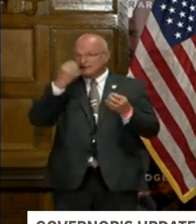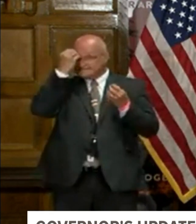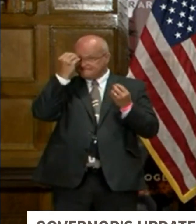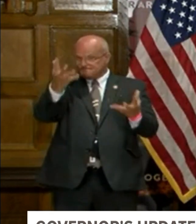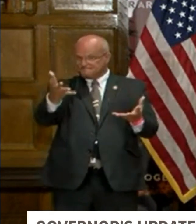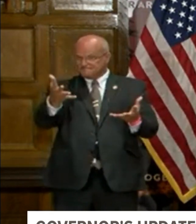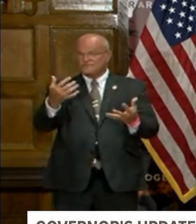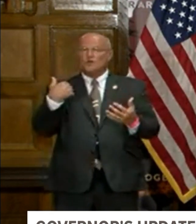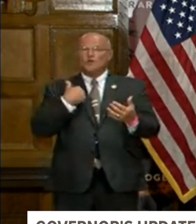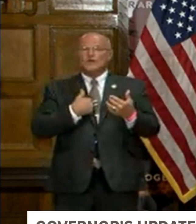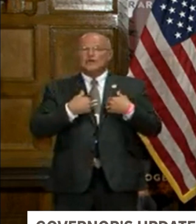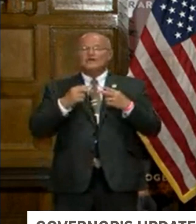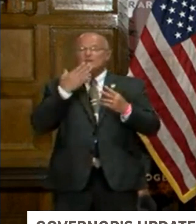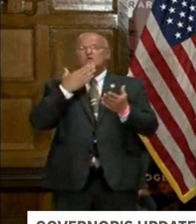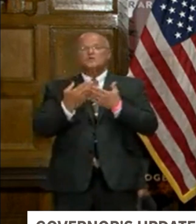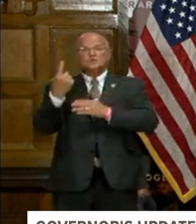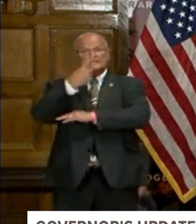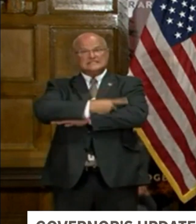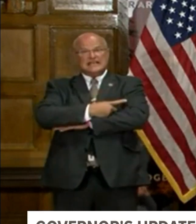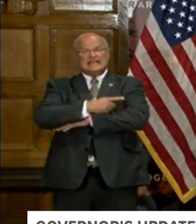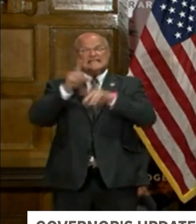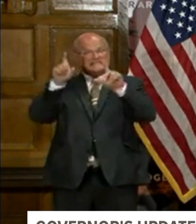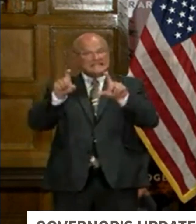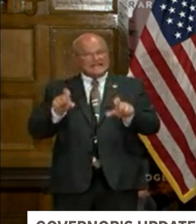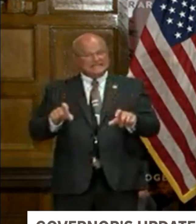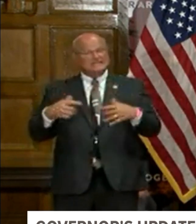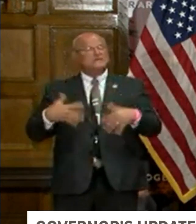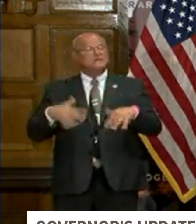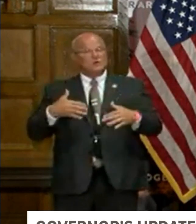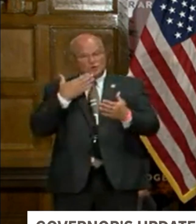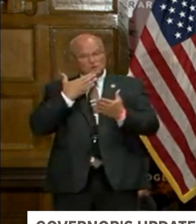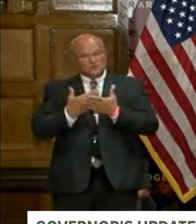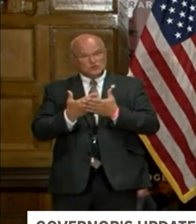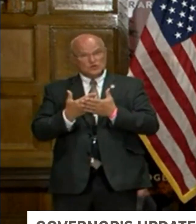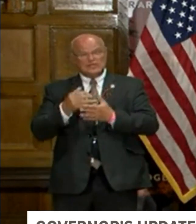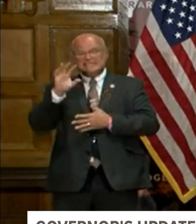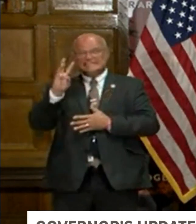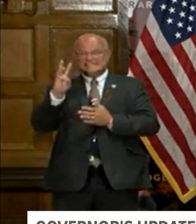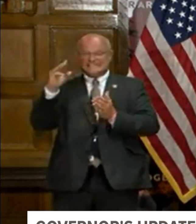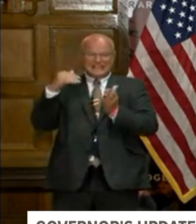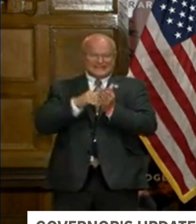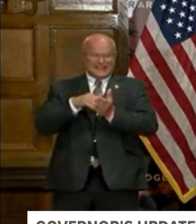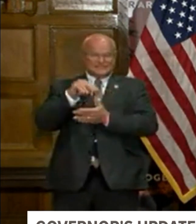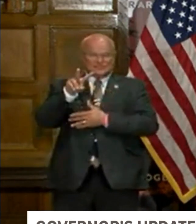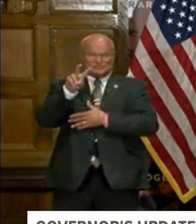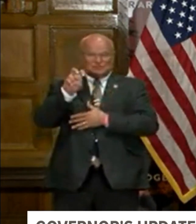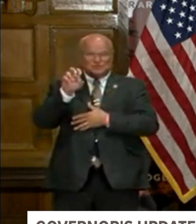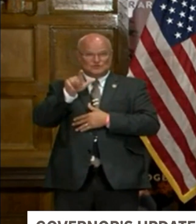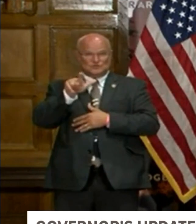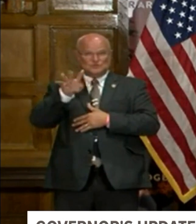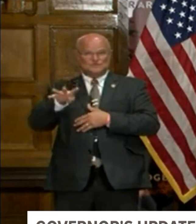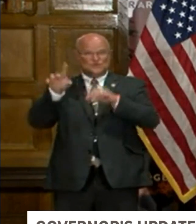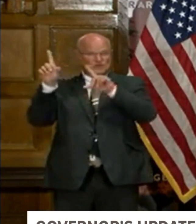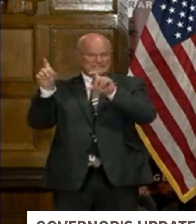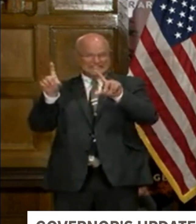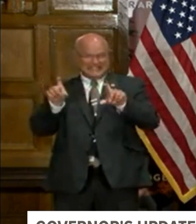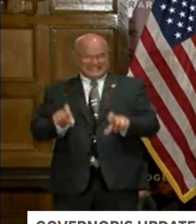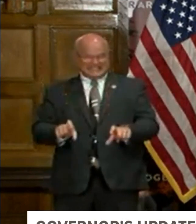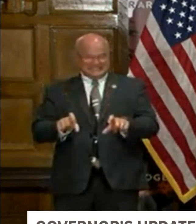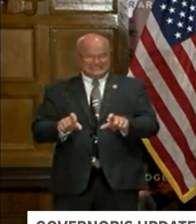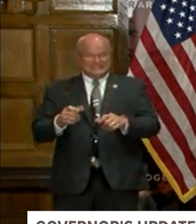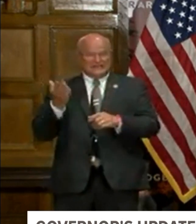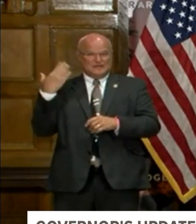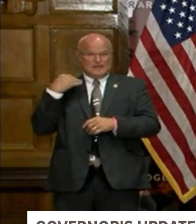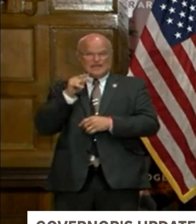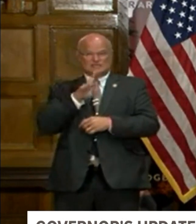out that we did have a very good day in testing, which I'm very pleased with, which was 6,224 tests that we did